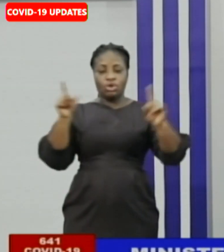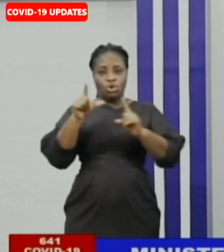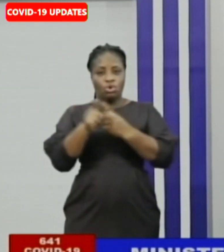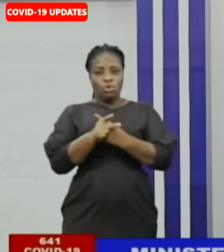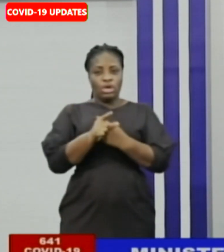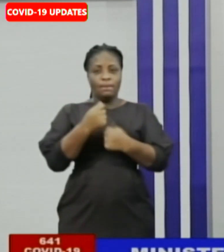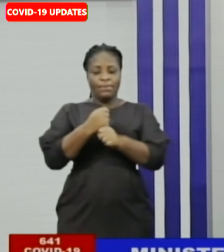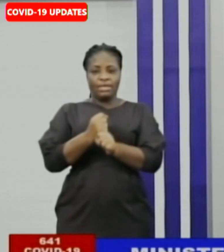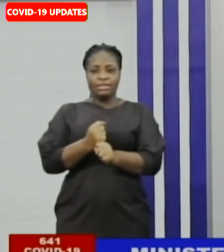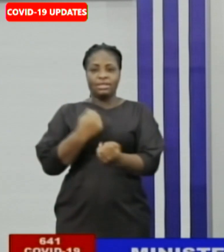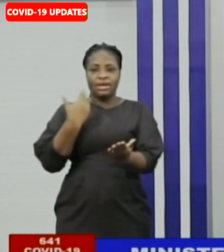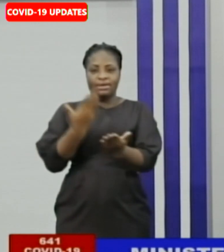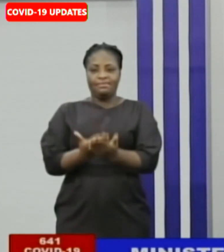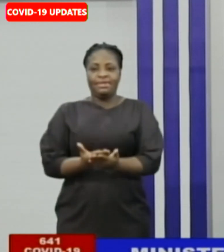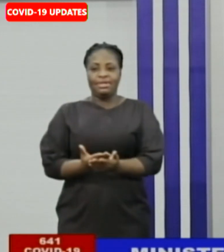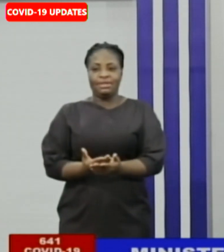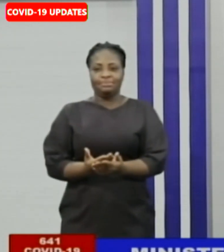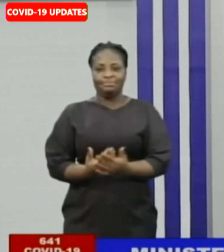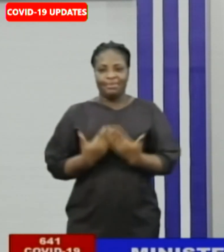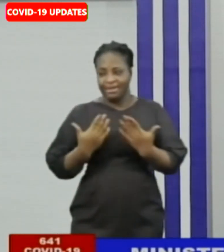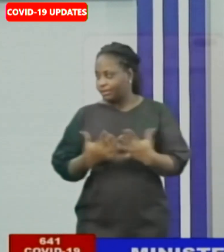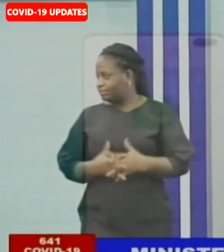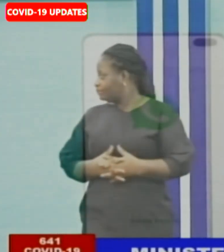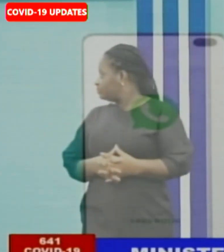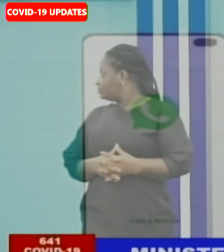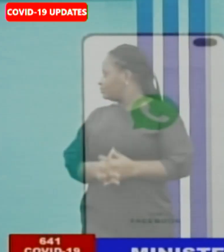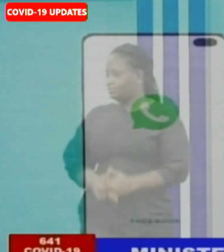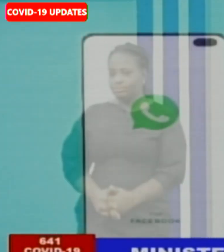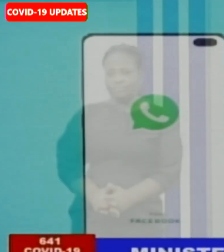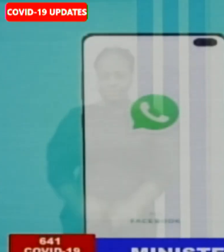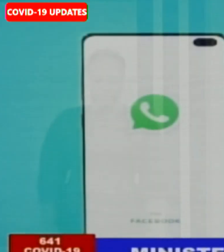it available, as we start with the stigma conversation.